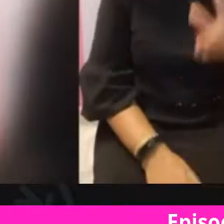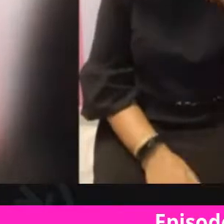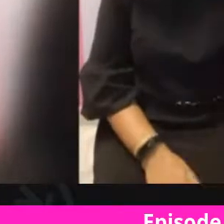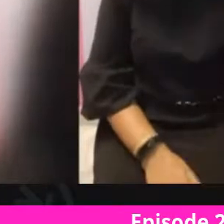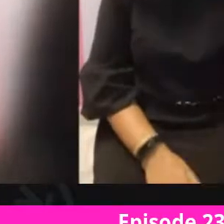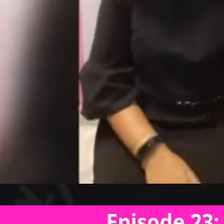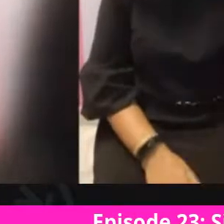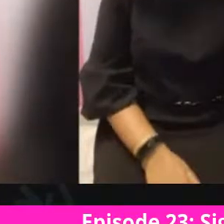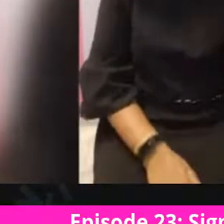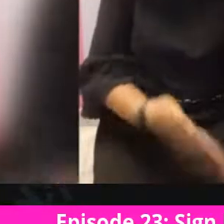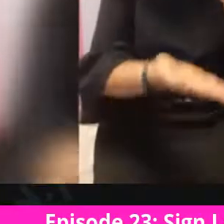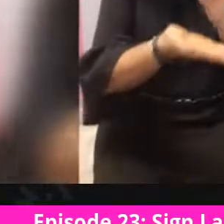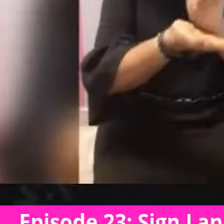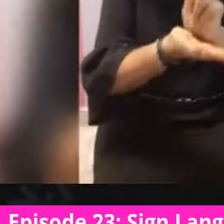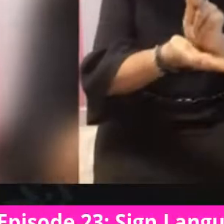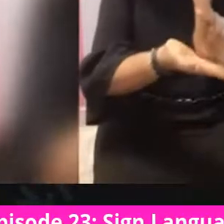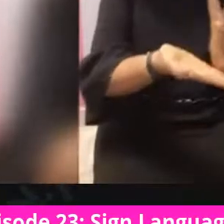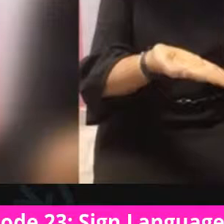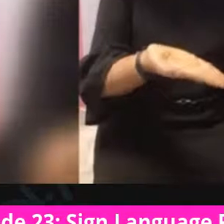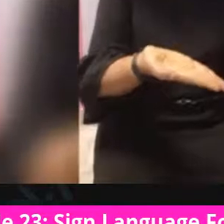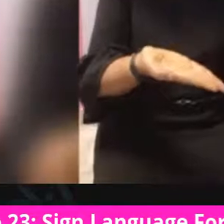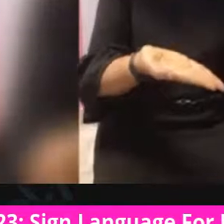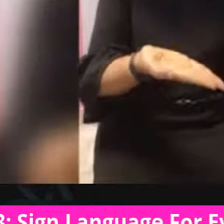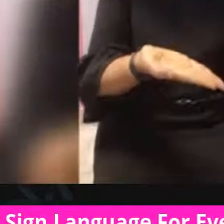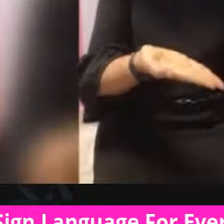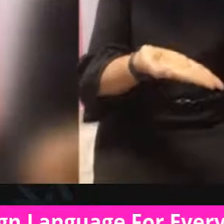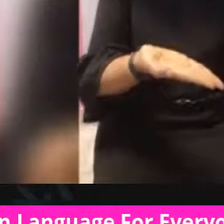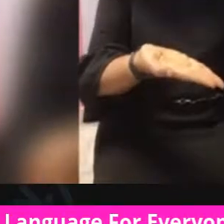college, huruf K,